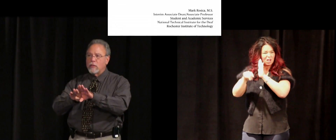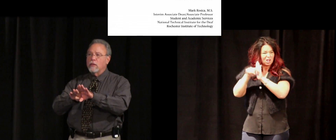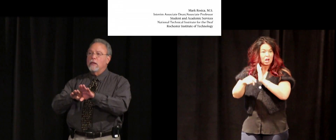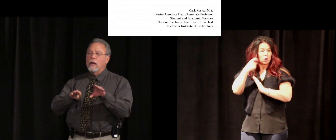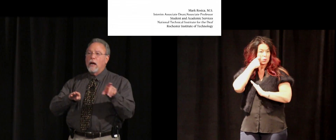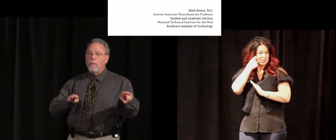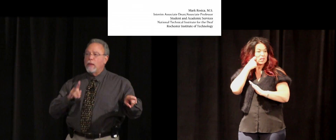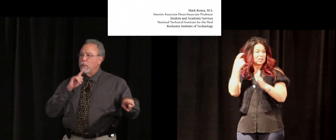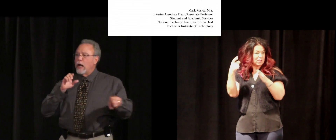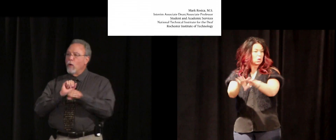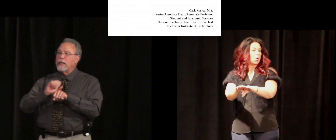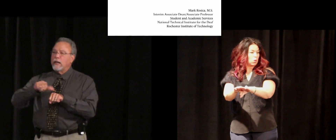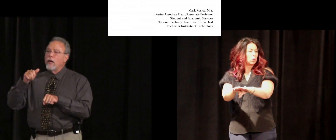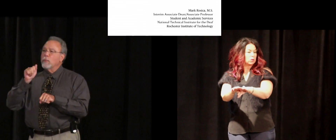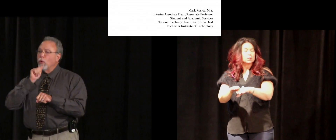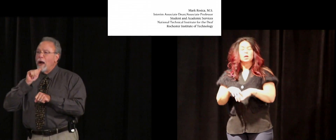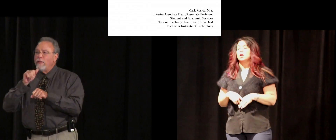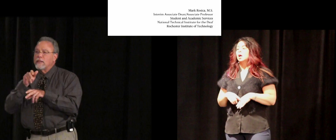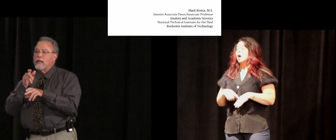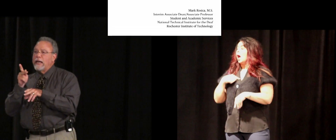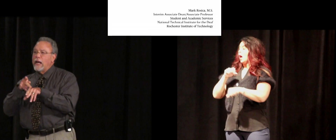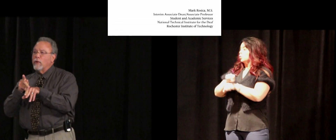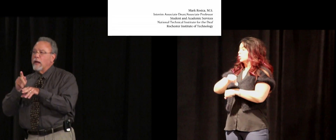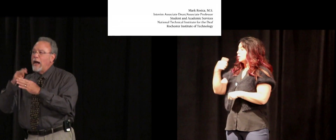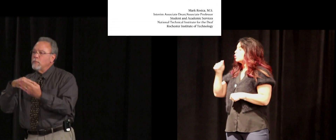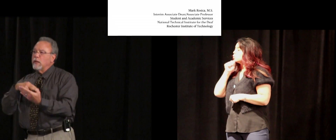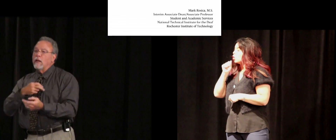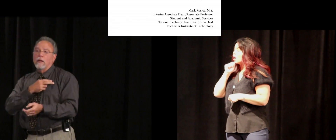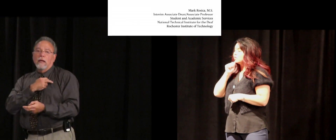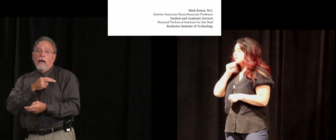What interferes with normal development.